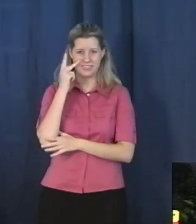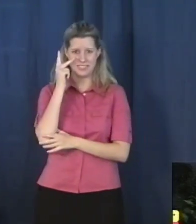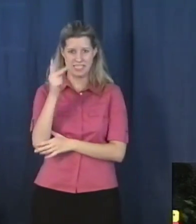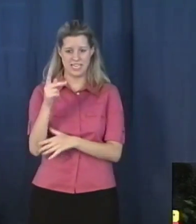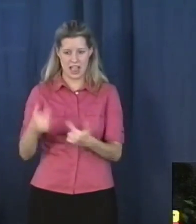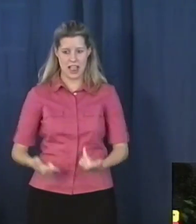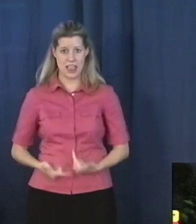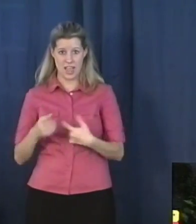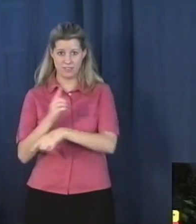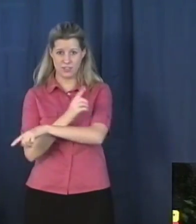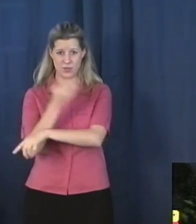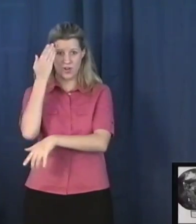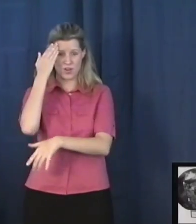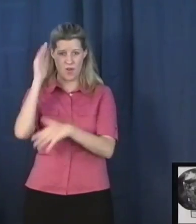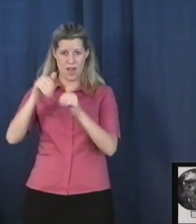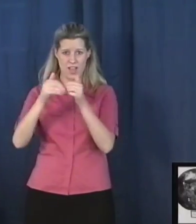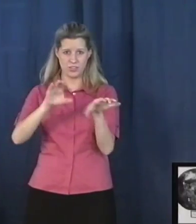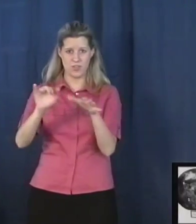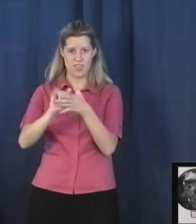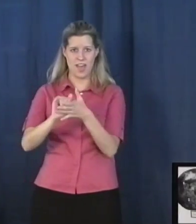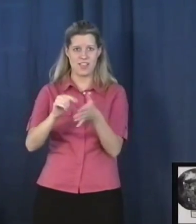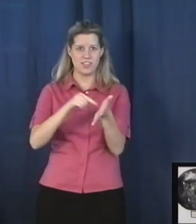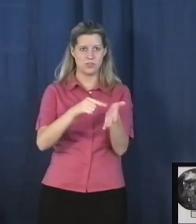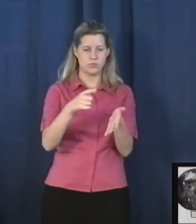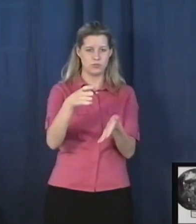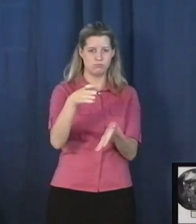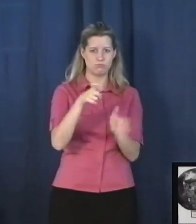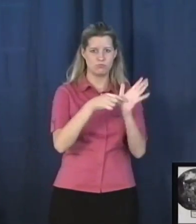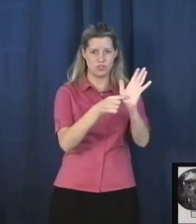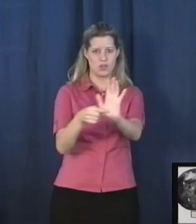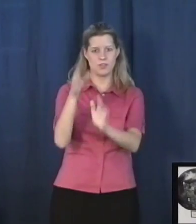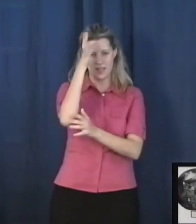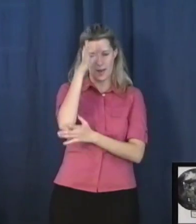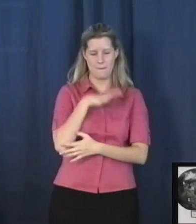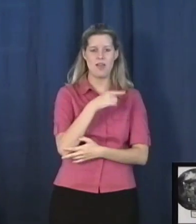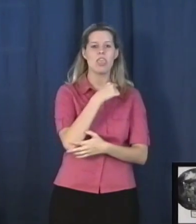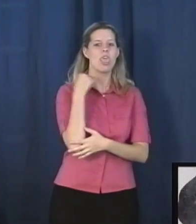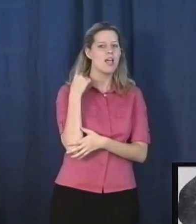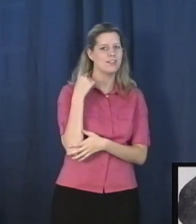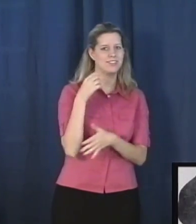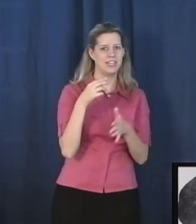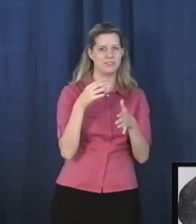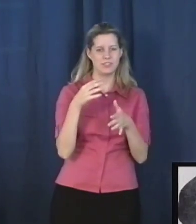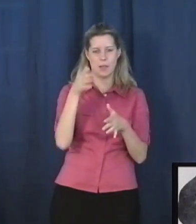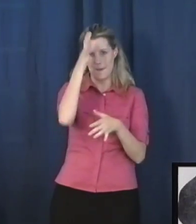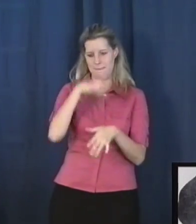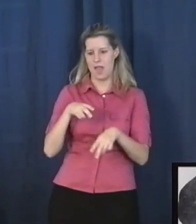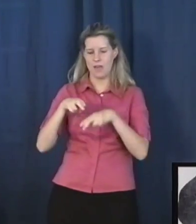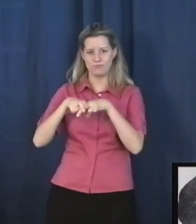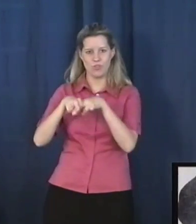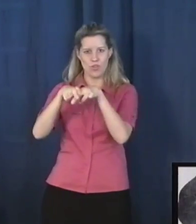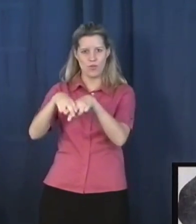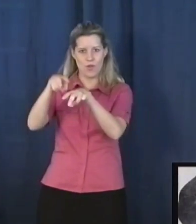that. This one shows a guy cutting the head off of one. Here's a guy riding a dinosaur of some